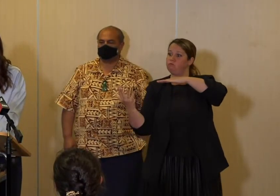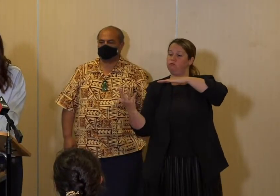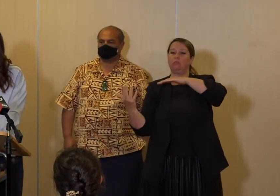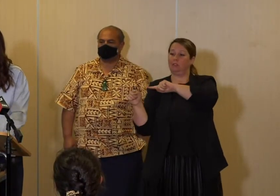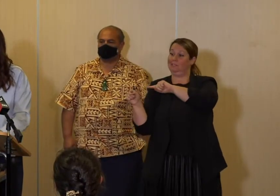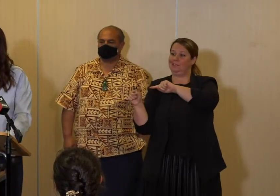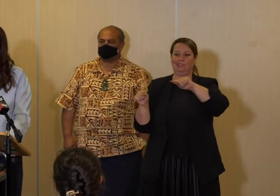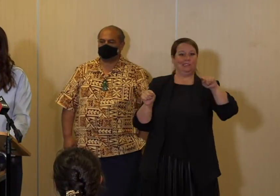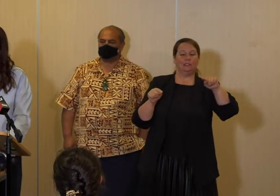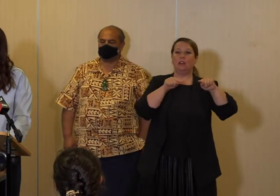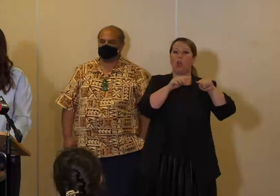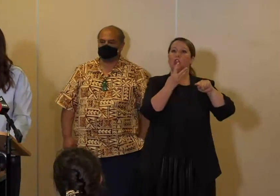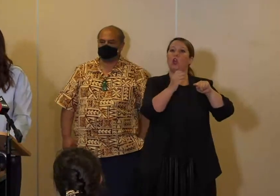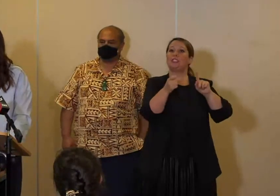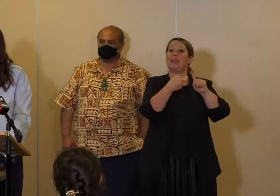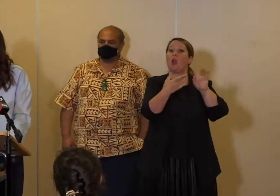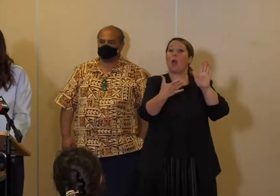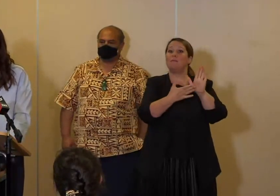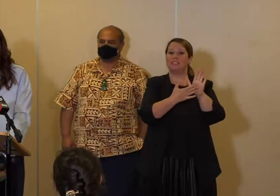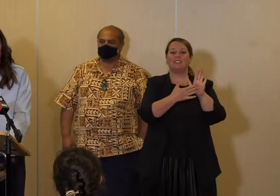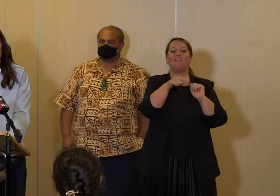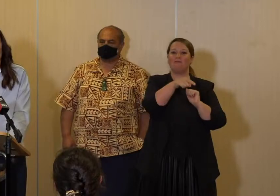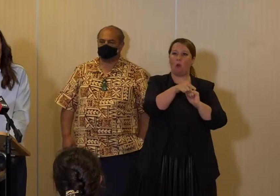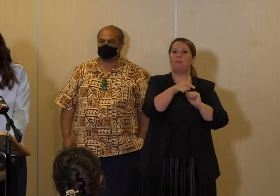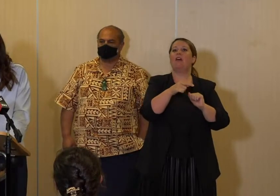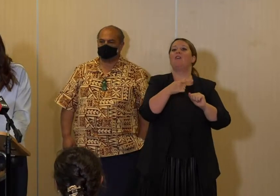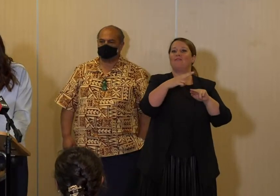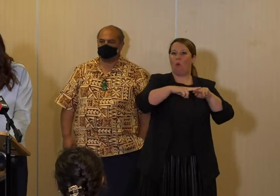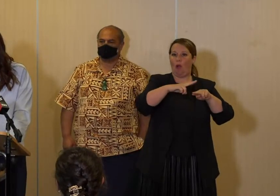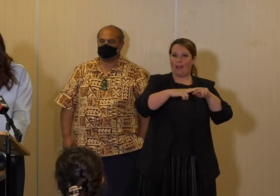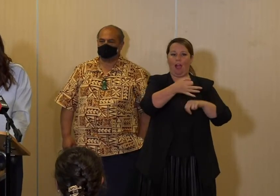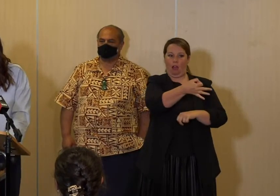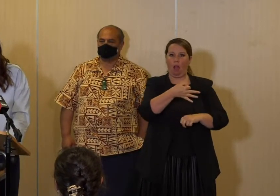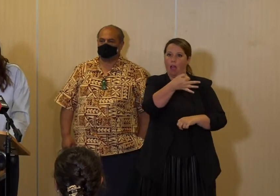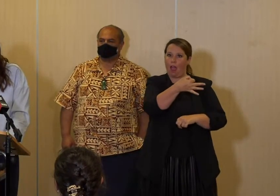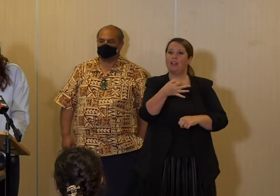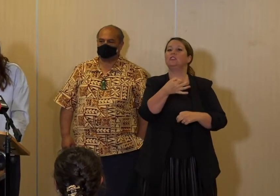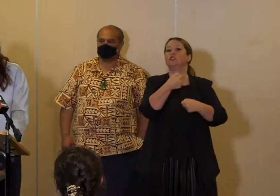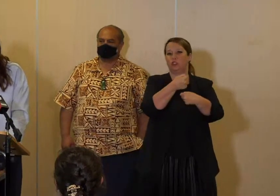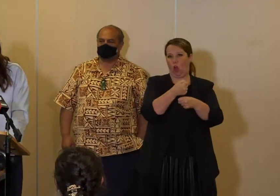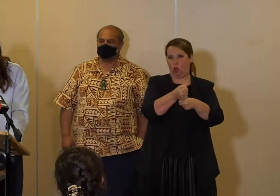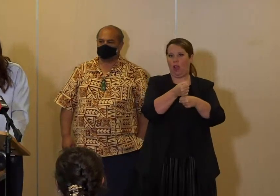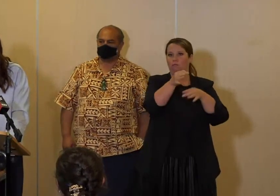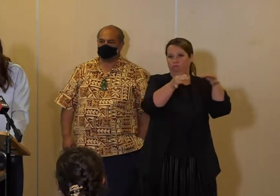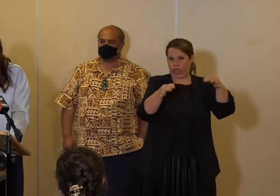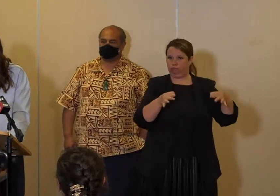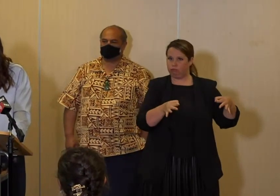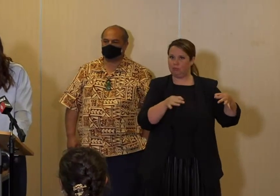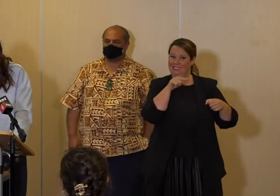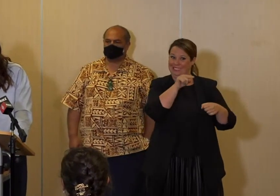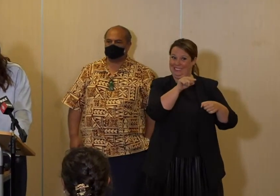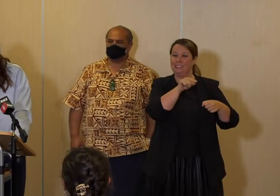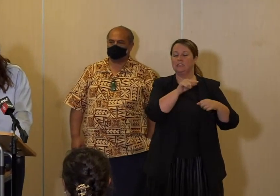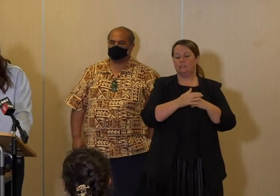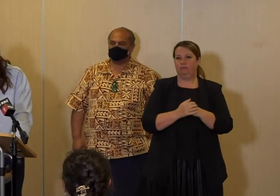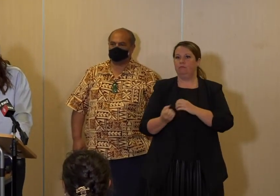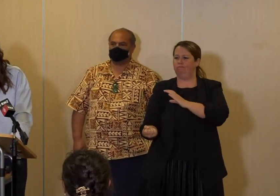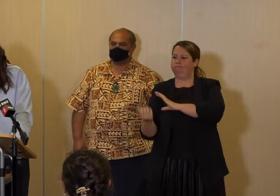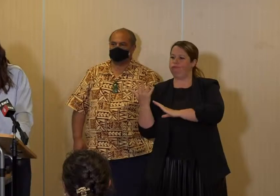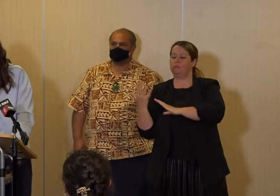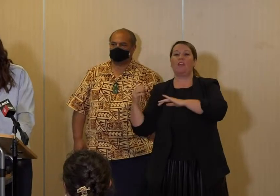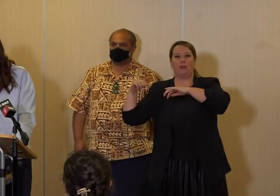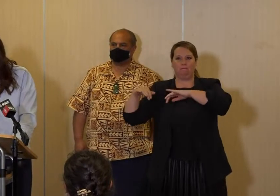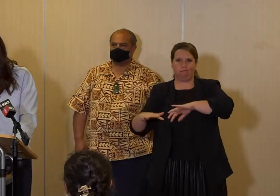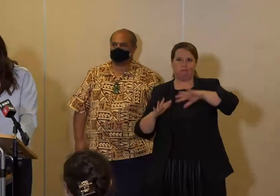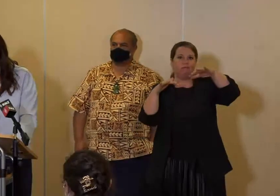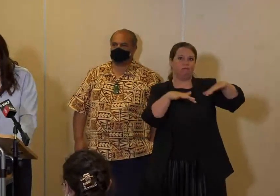southeast of Fonuafo'au Island in Tonga. I know many of you will have seen the footage and found it